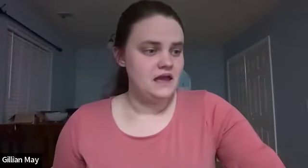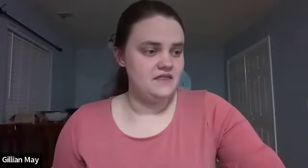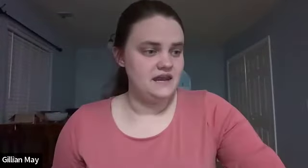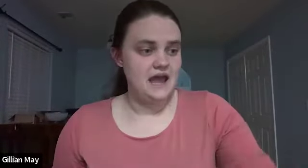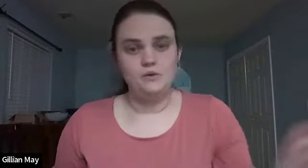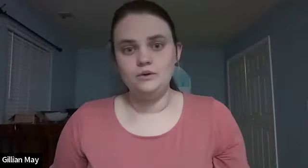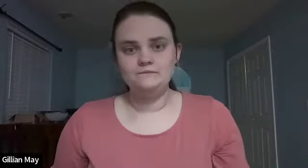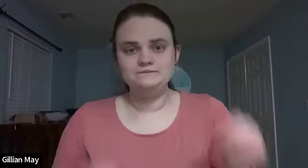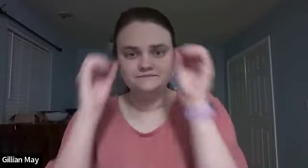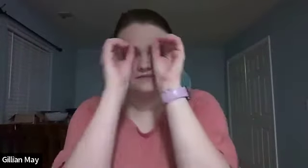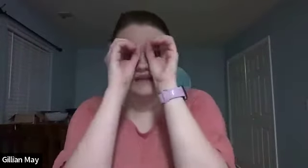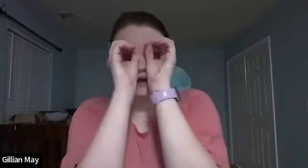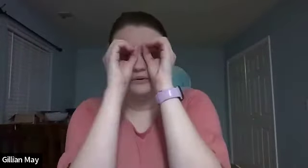and then owl, owl.